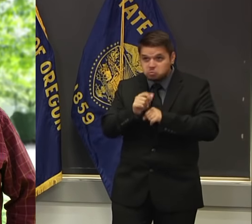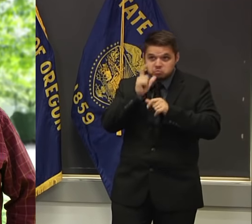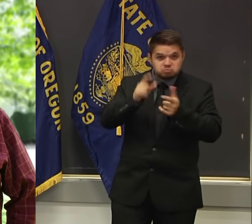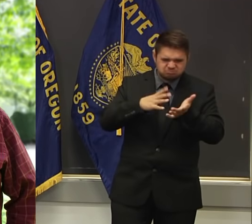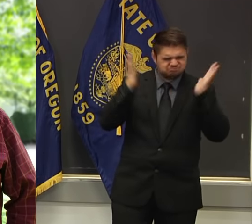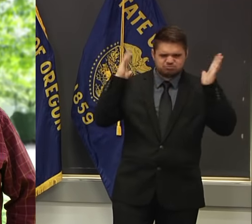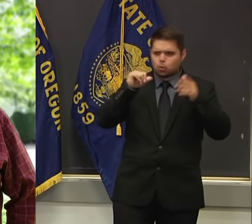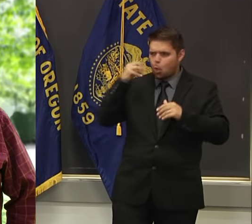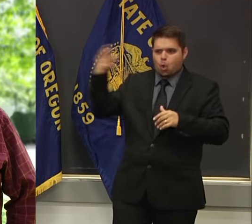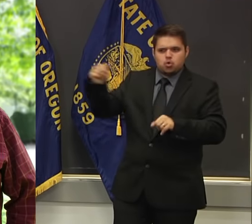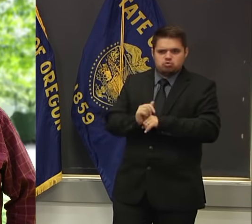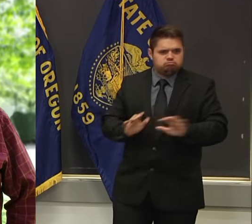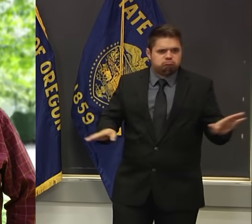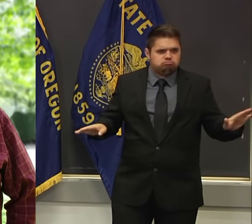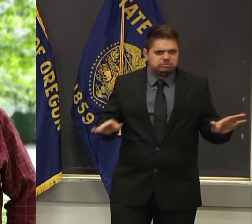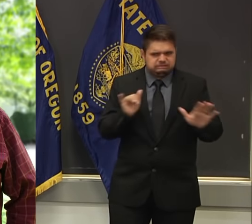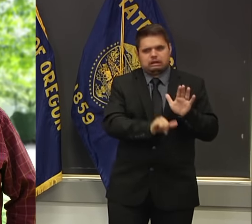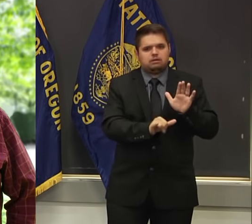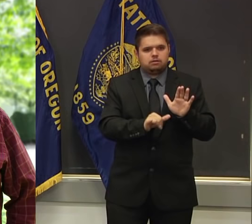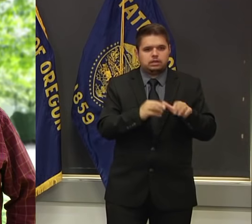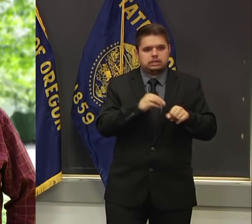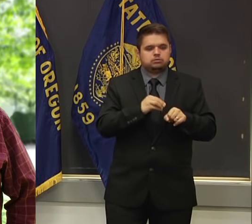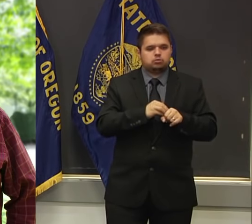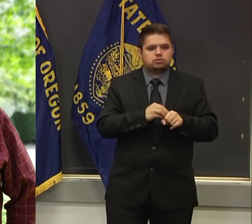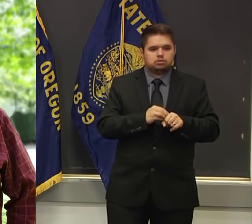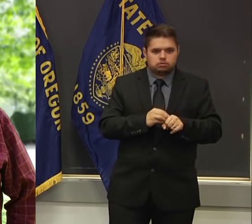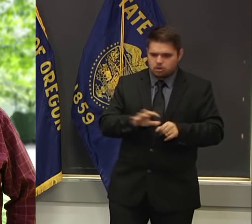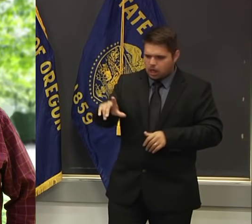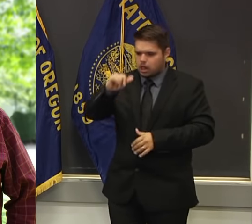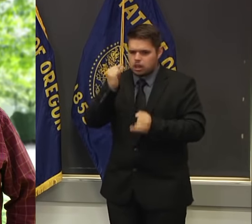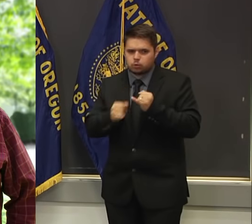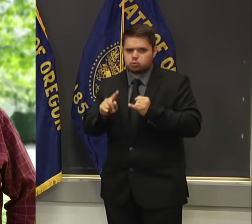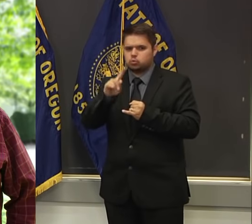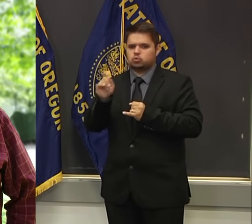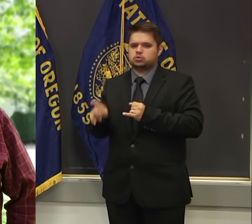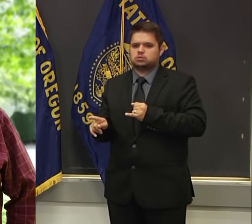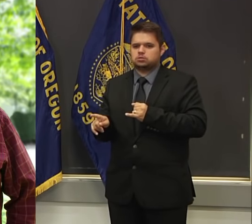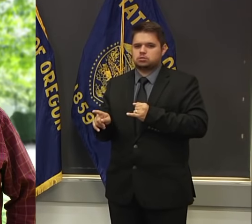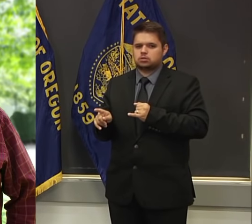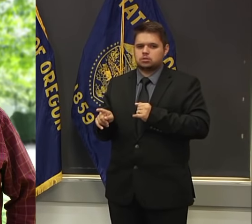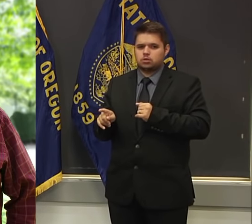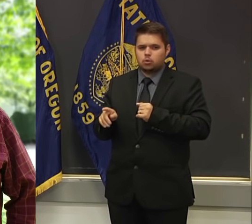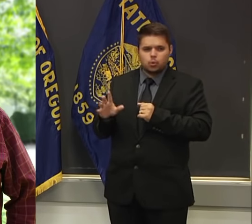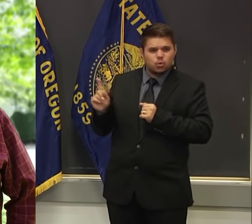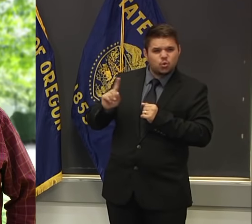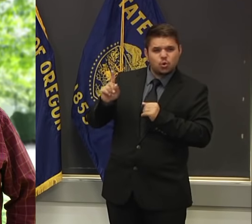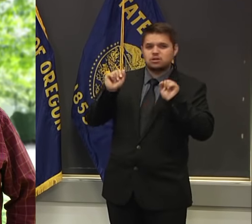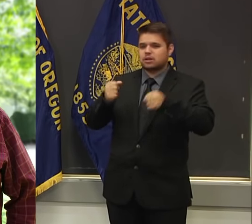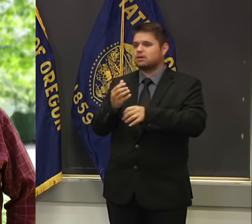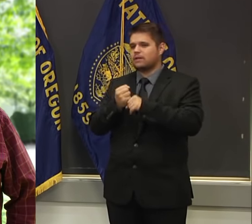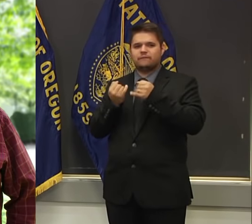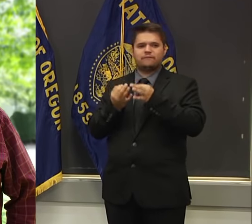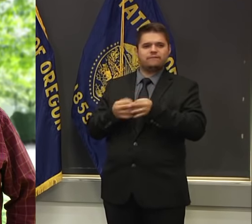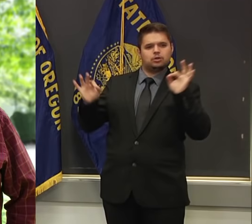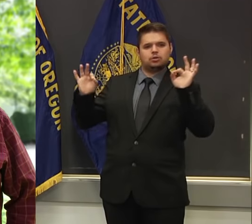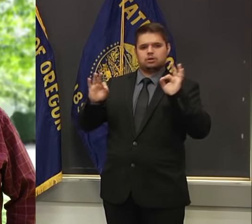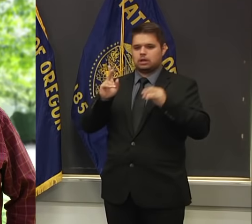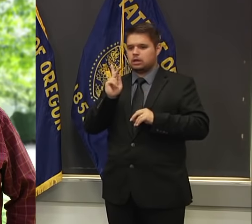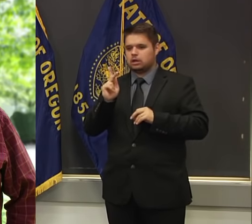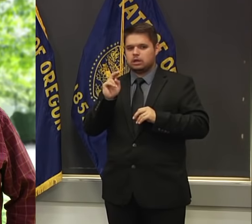And the last question we'll have time for, where can I get a free KN95 or N95 mask?